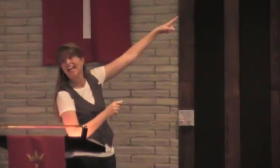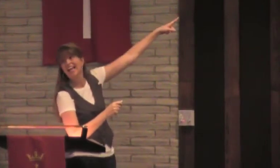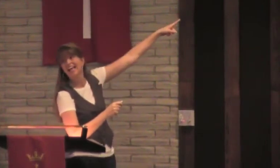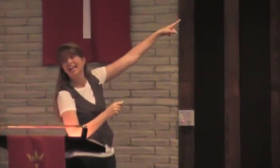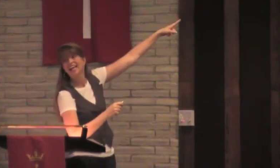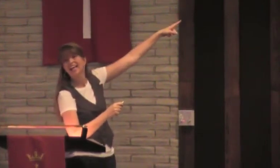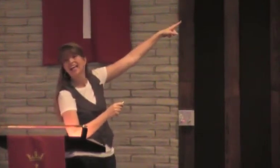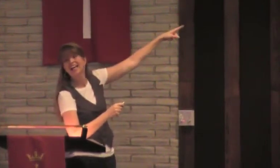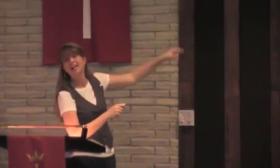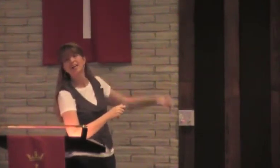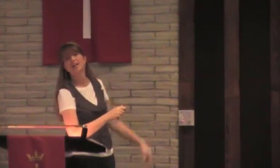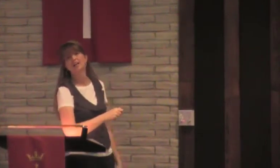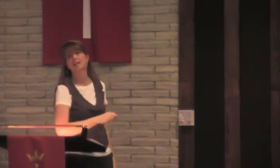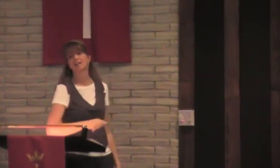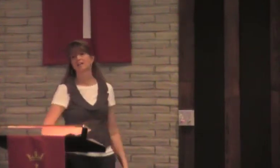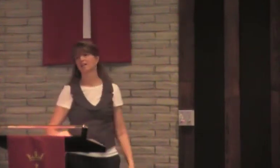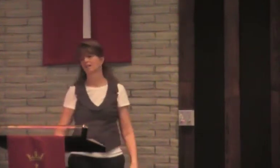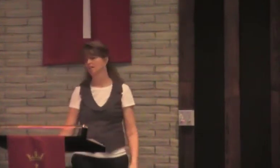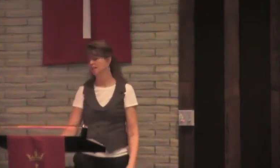What's it say?